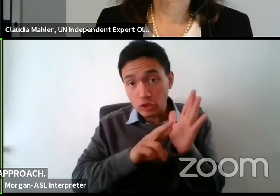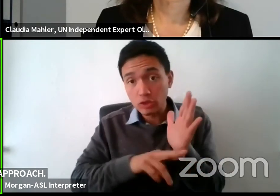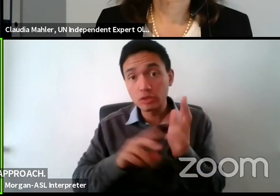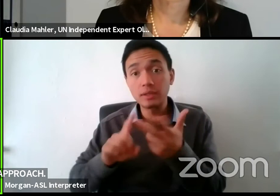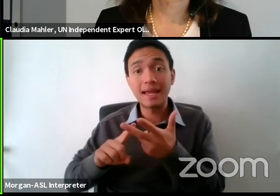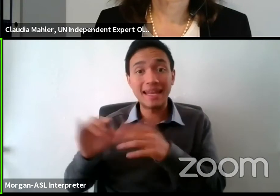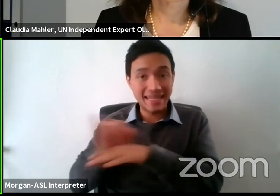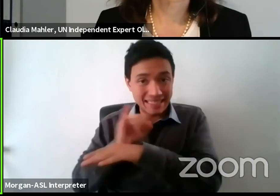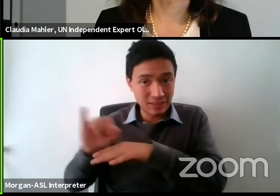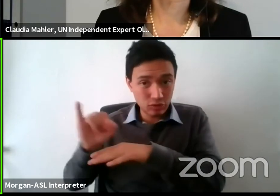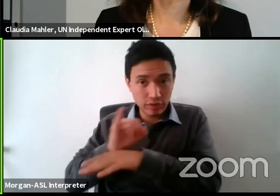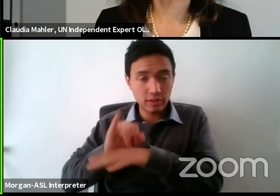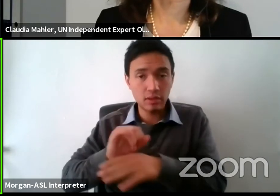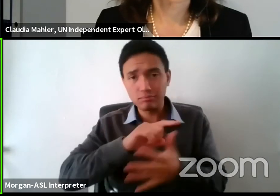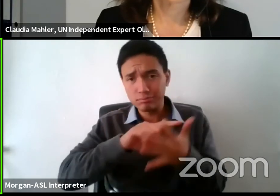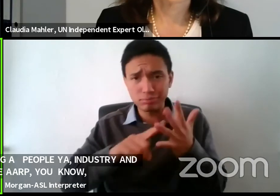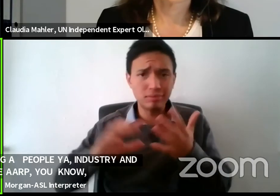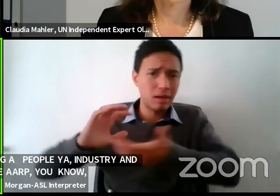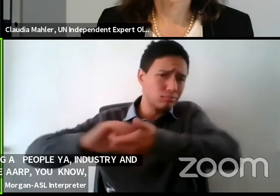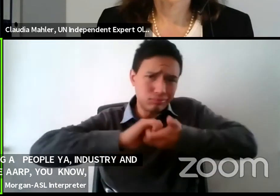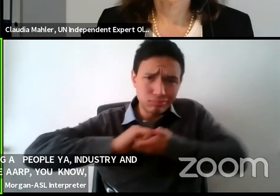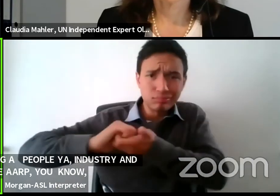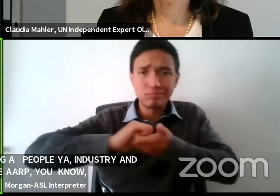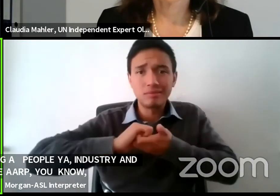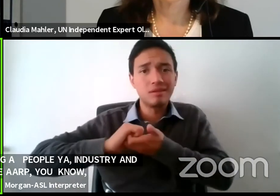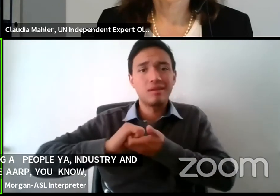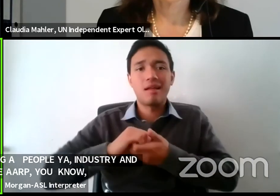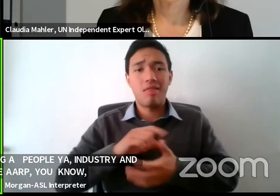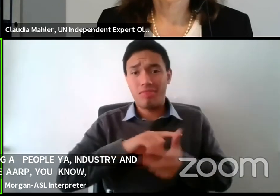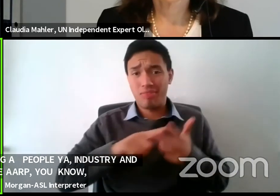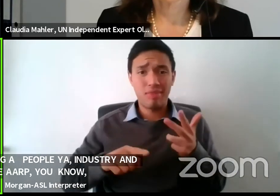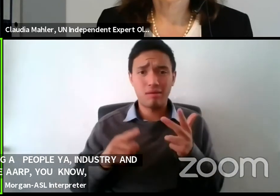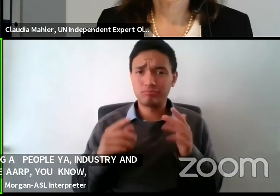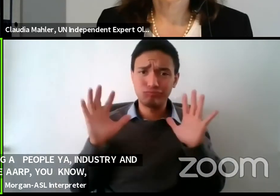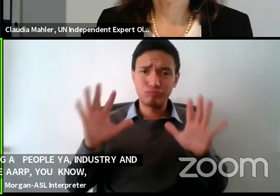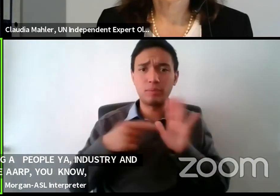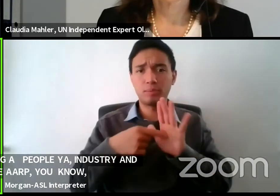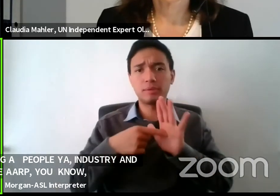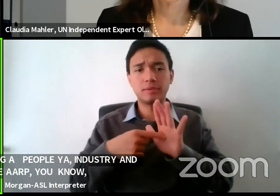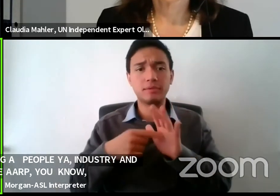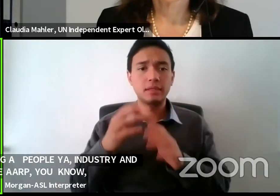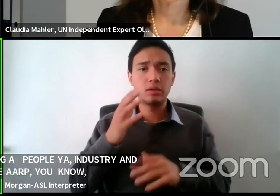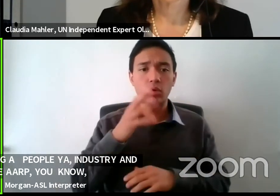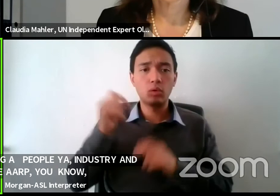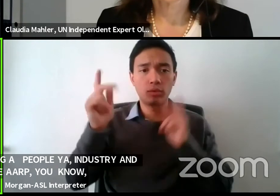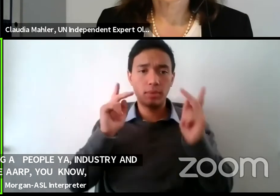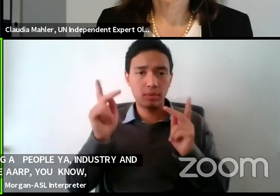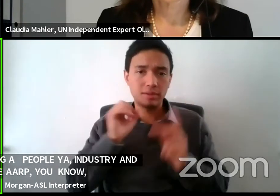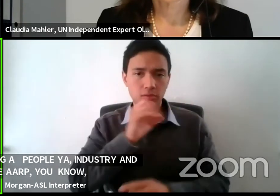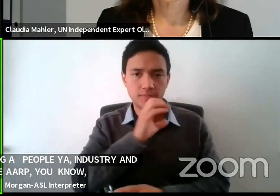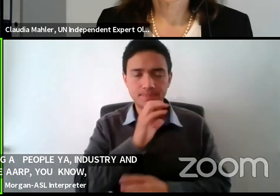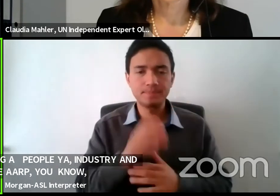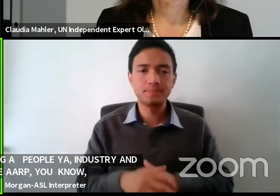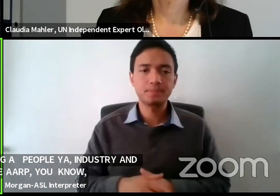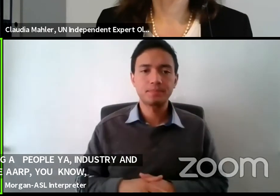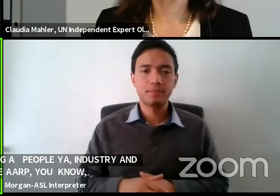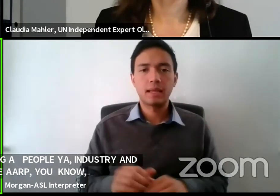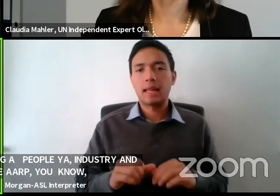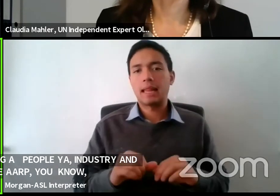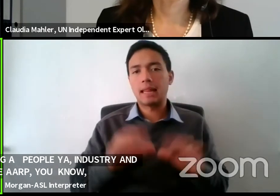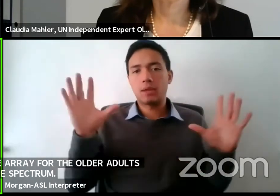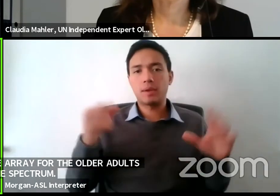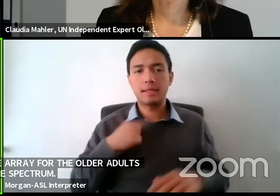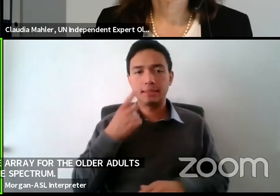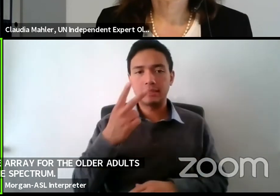because they actually represent a wide bouquet of senior citizens or older adults across the spectrum. So I clearly see where